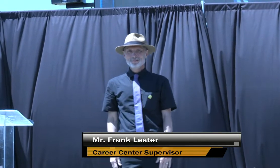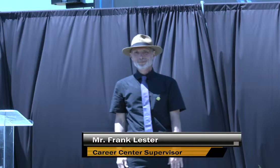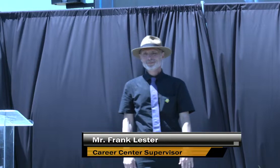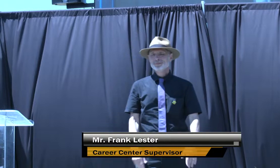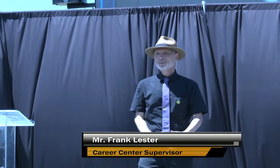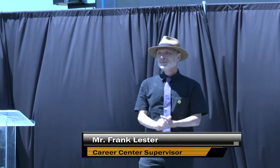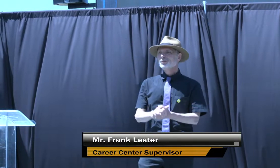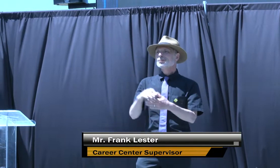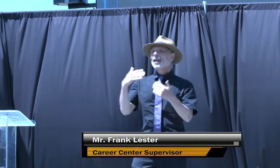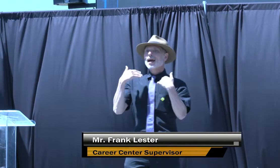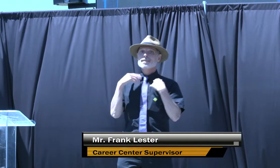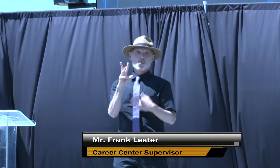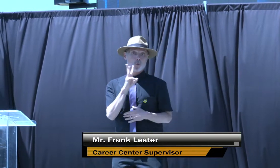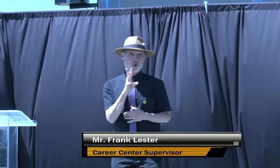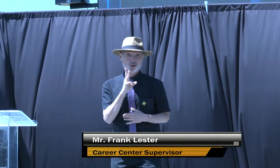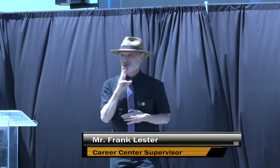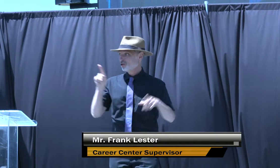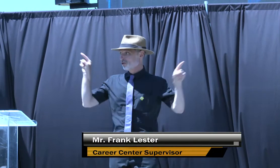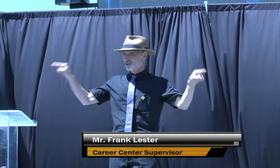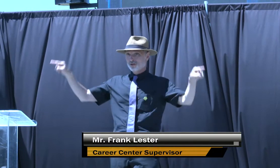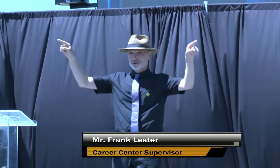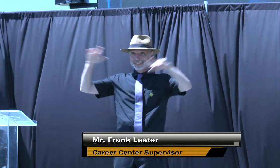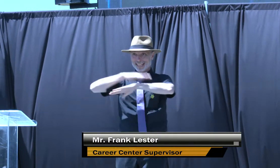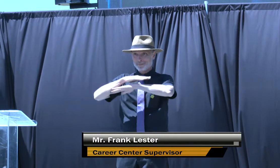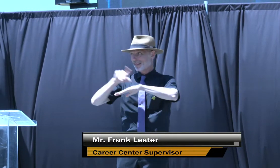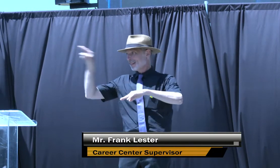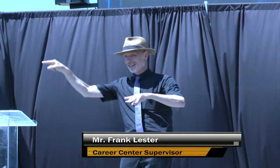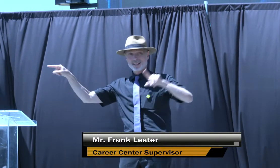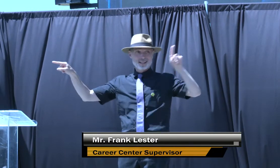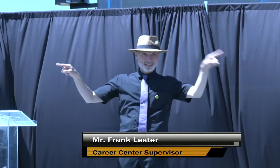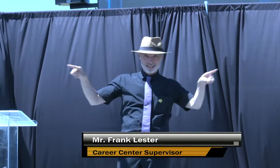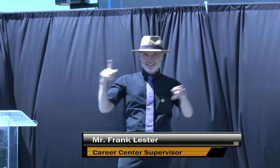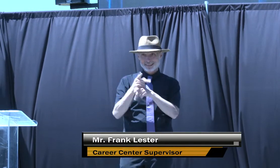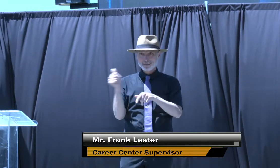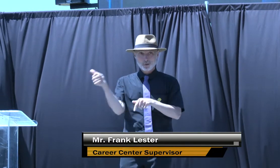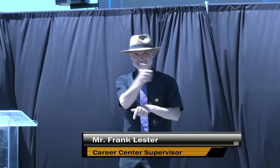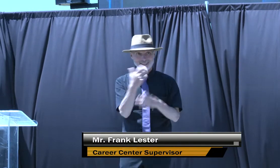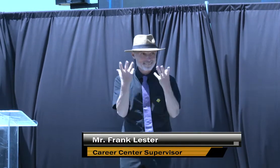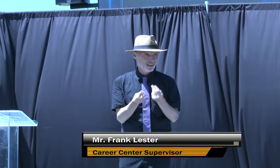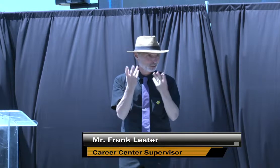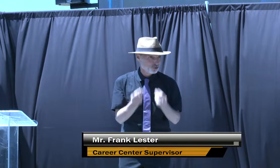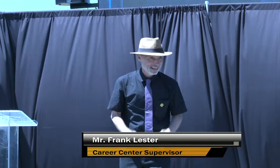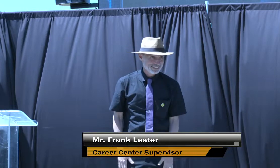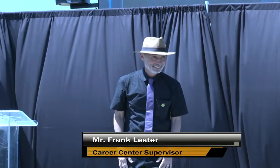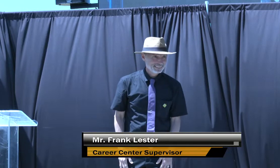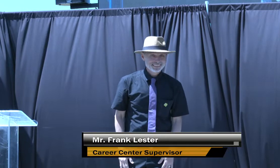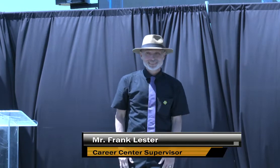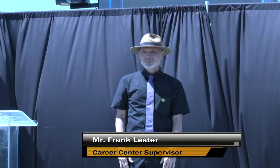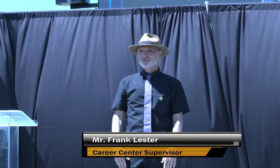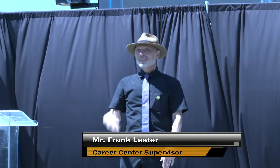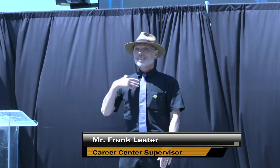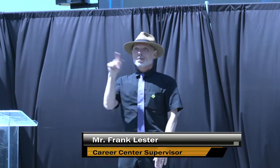are here in attendance for the graduation ceremony. We do have water on tables on either side of the field